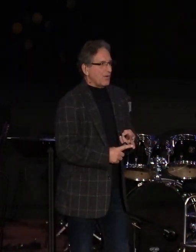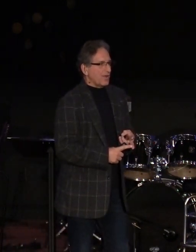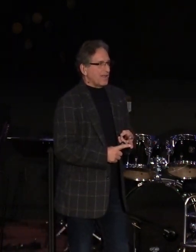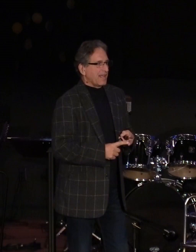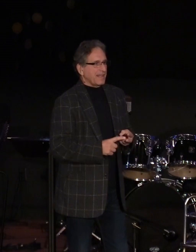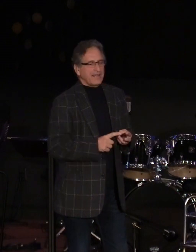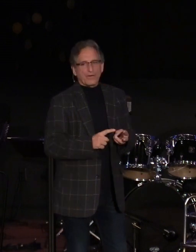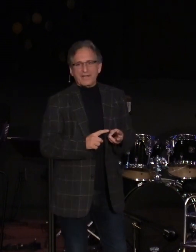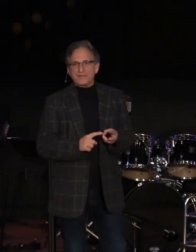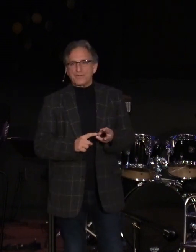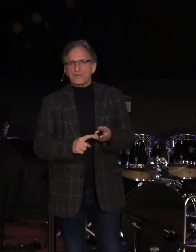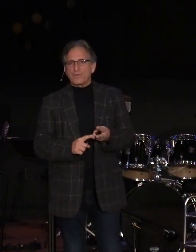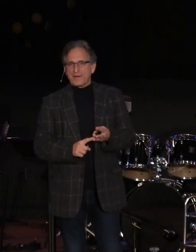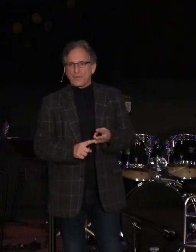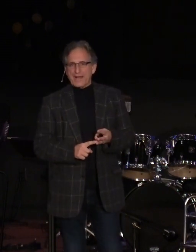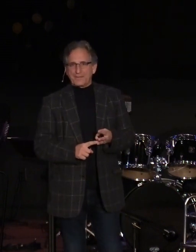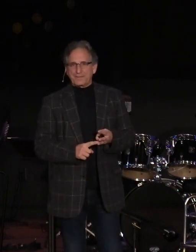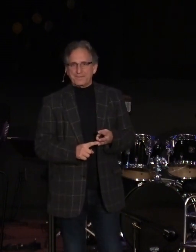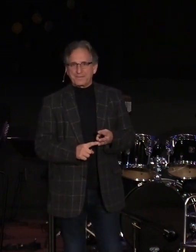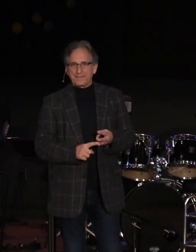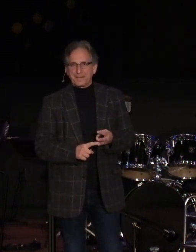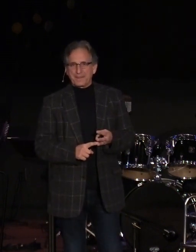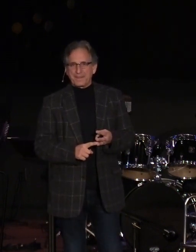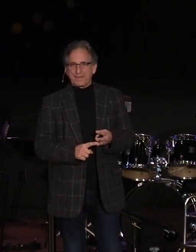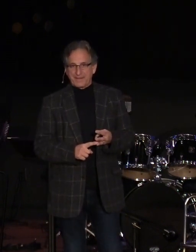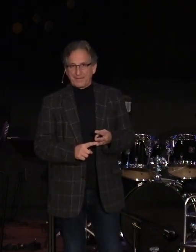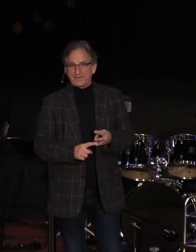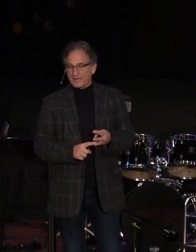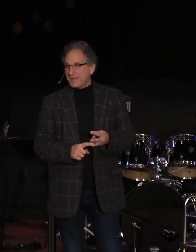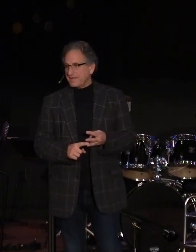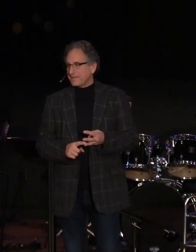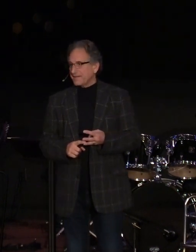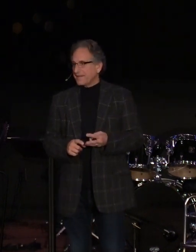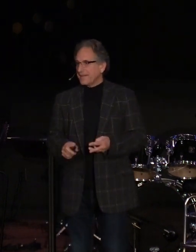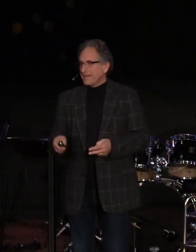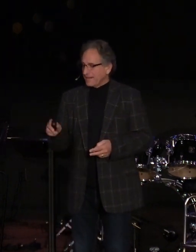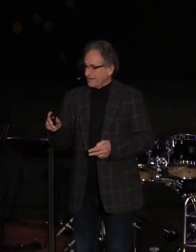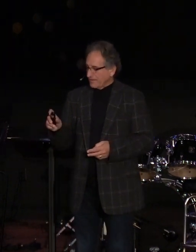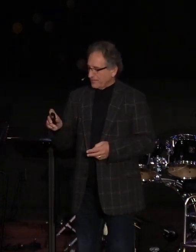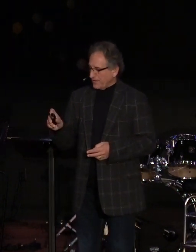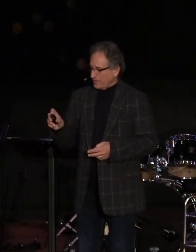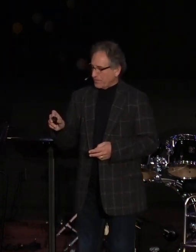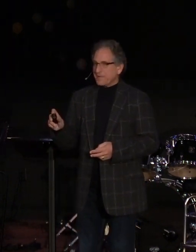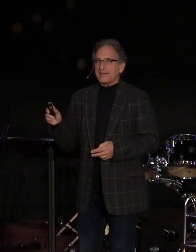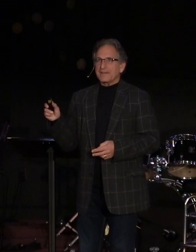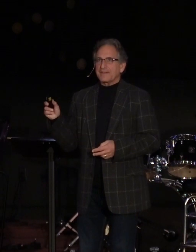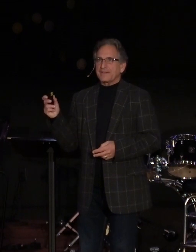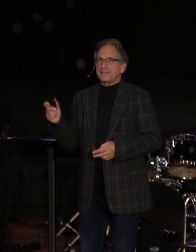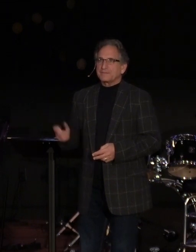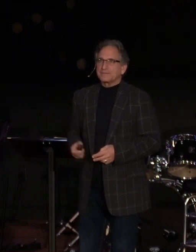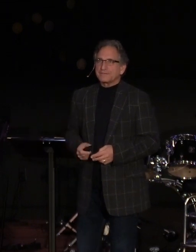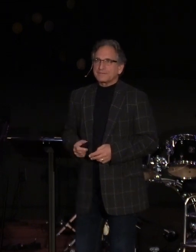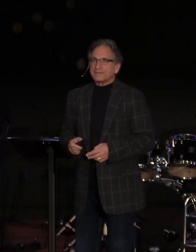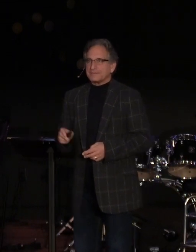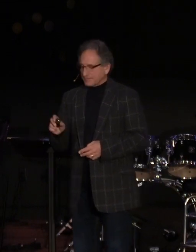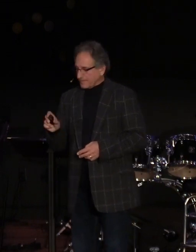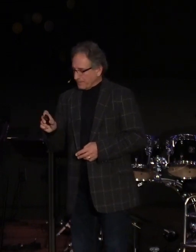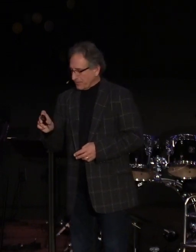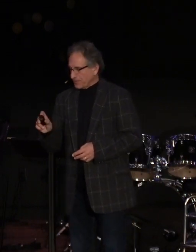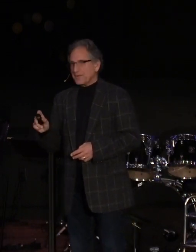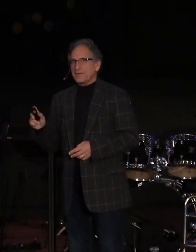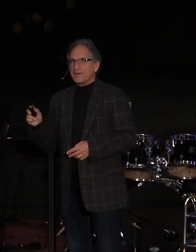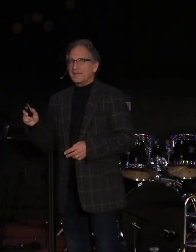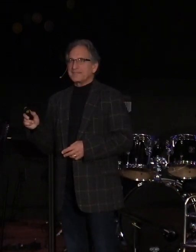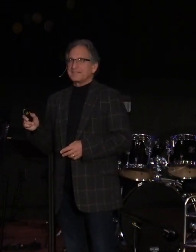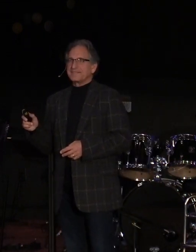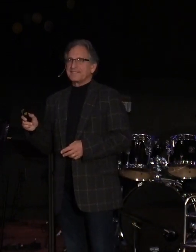no, and then he'll answer it with wait a while. Right? Follow with me. Am I